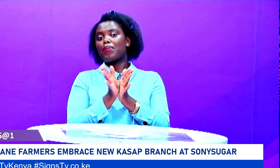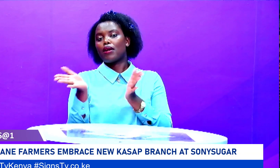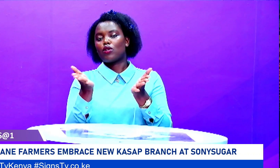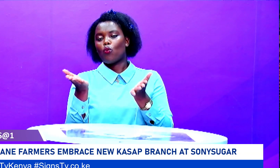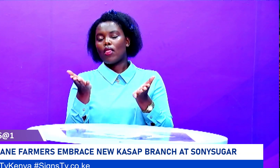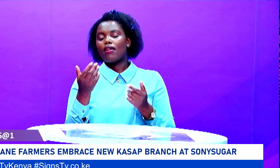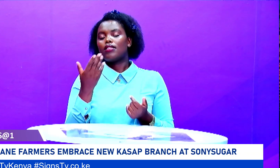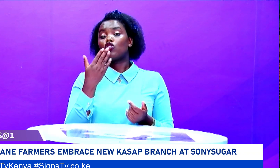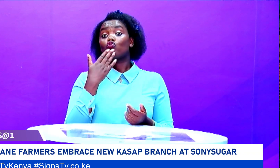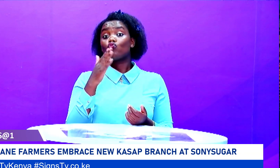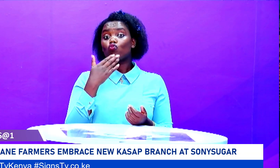Product